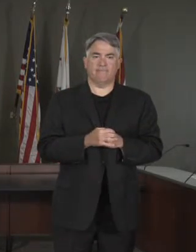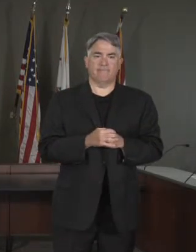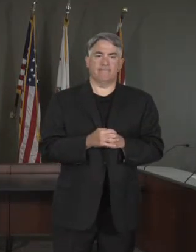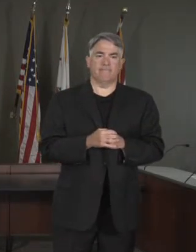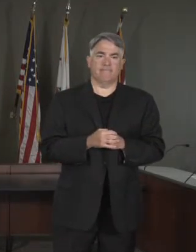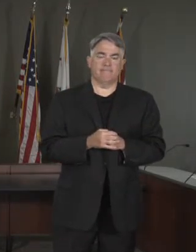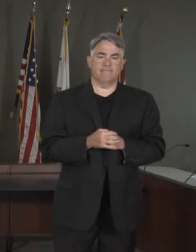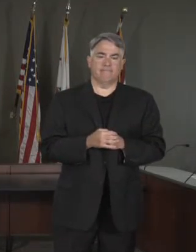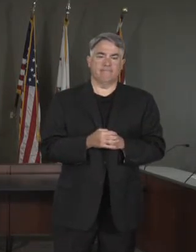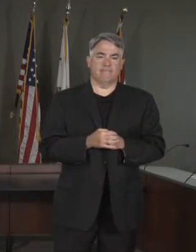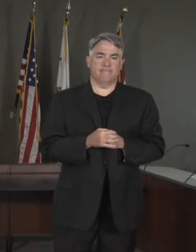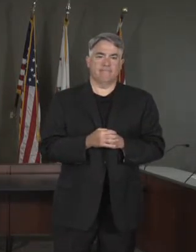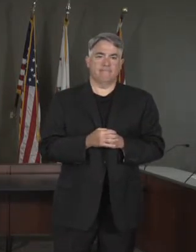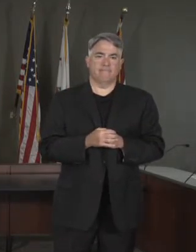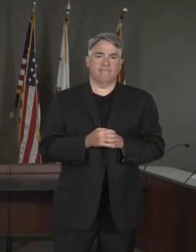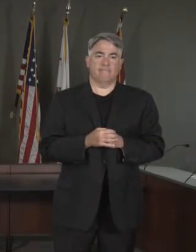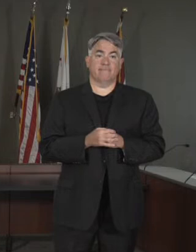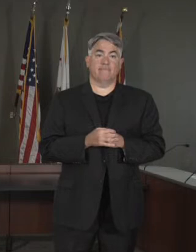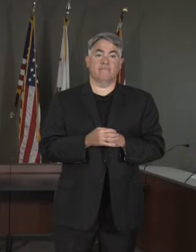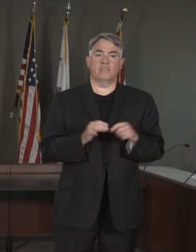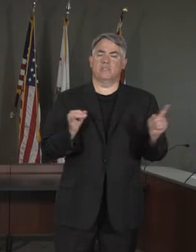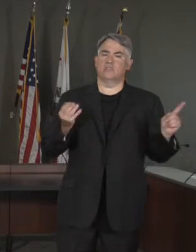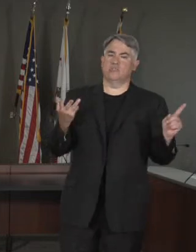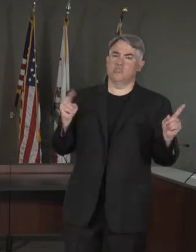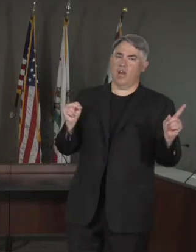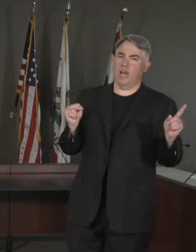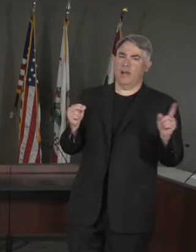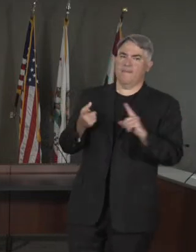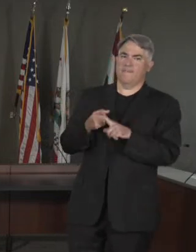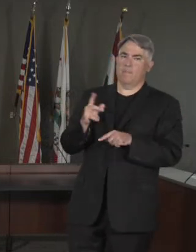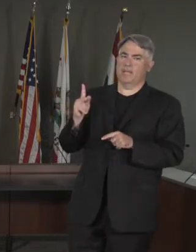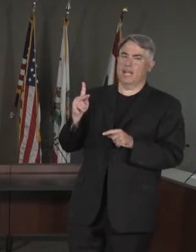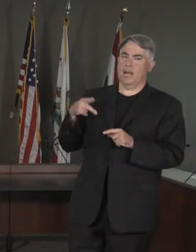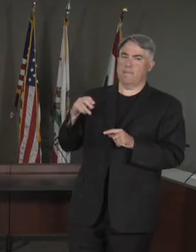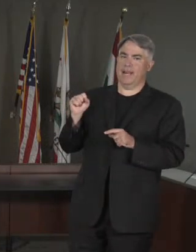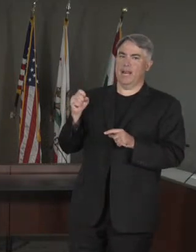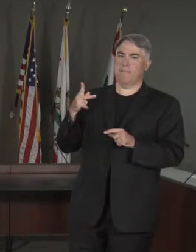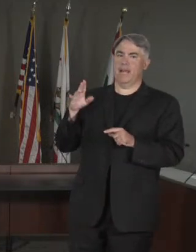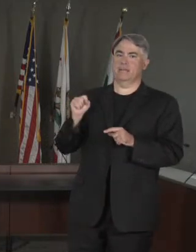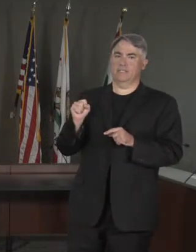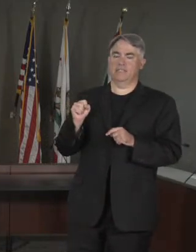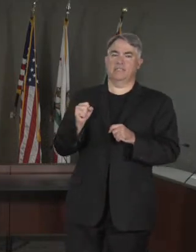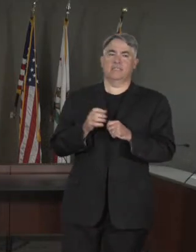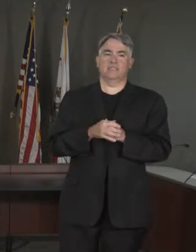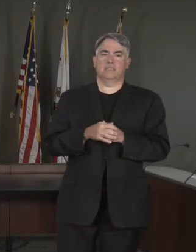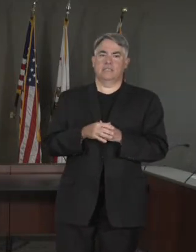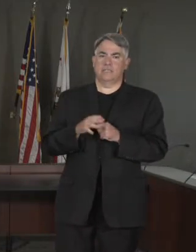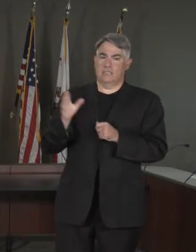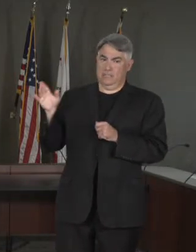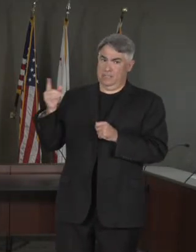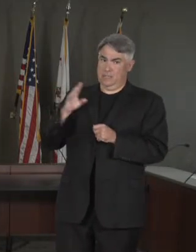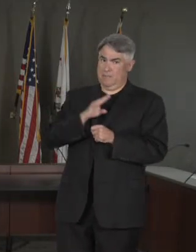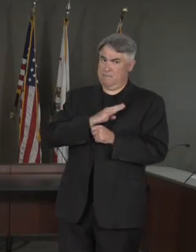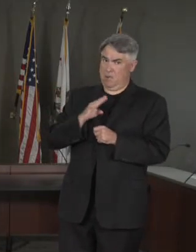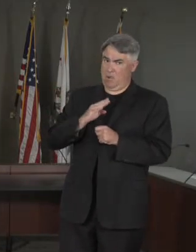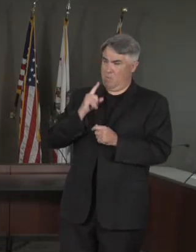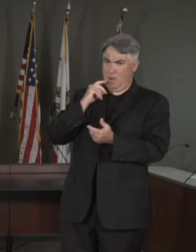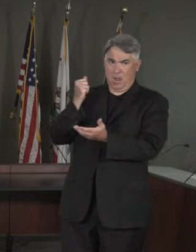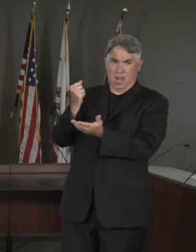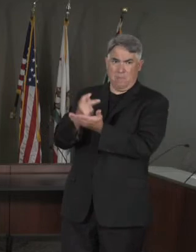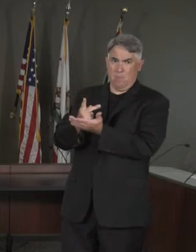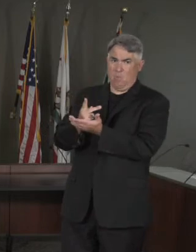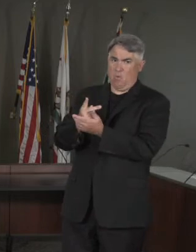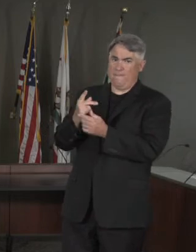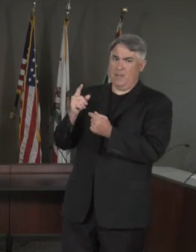Okay, this first question is from John Carroll at KPBS. Do you anticipate the board approving staff recommendations on the COVID relief